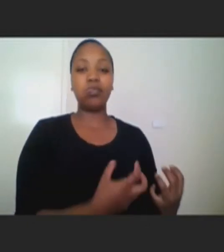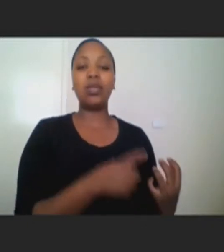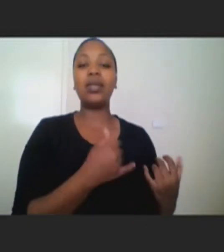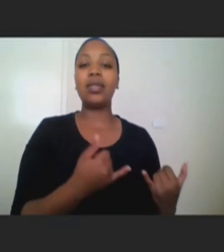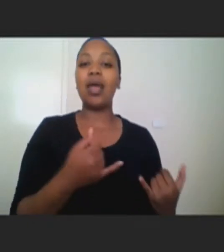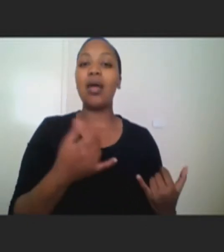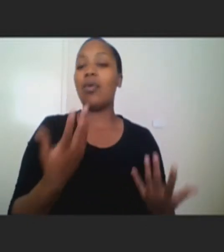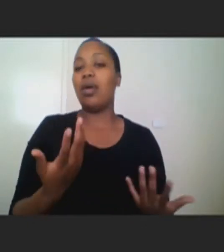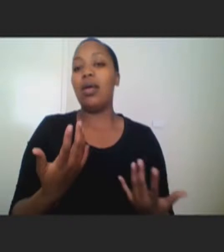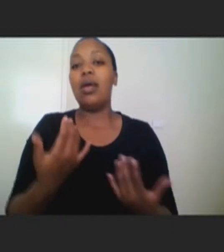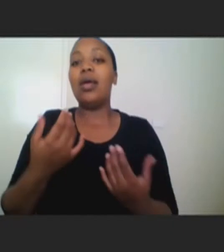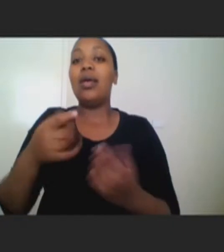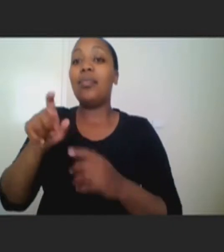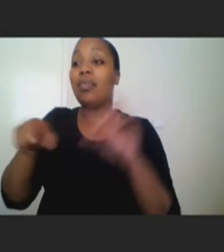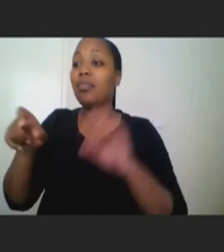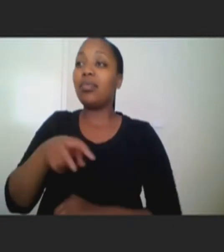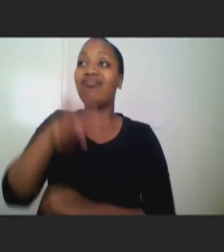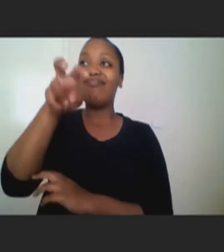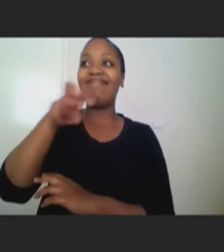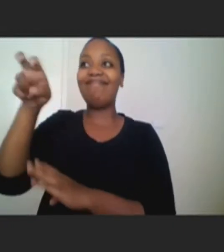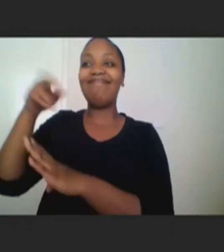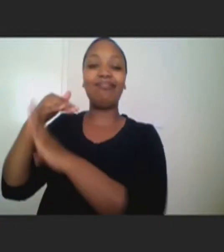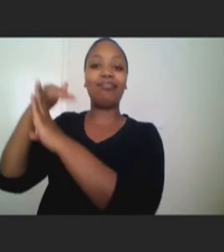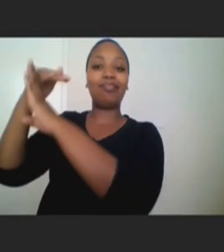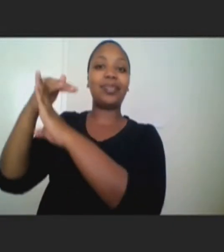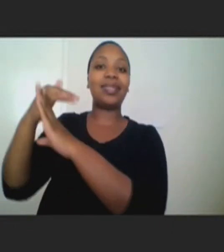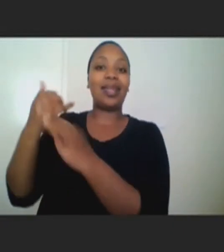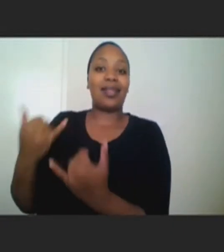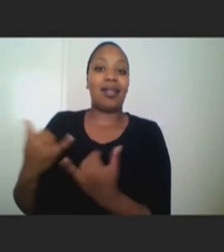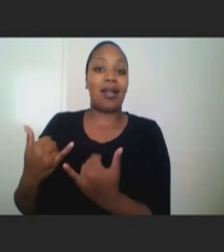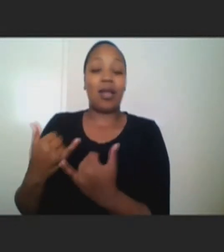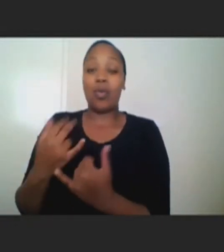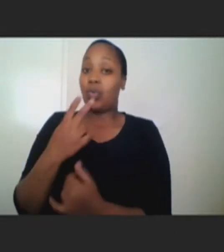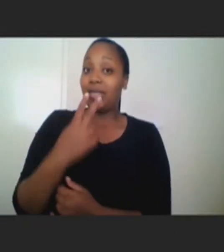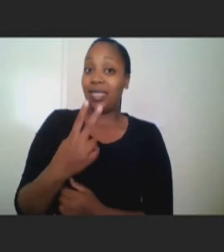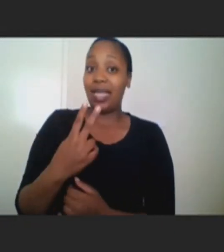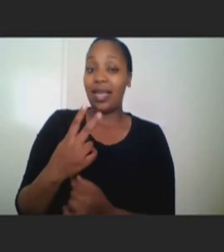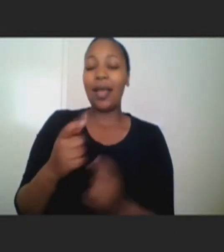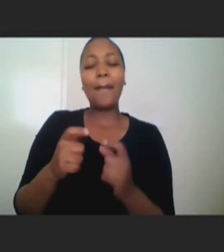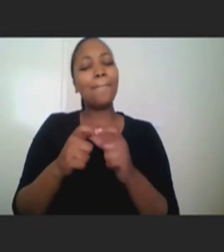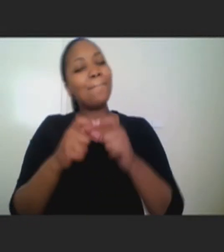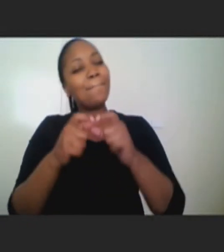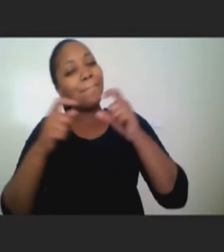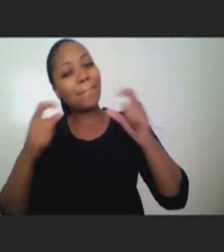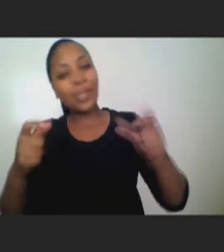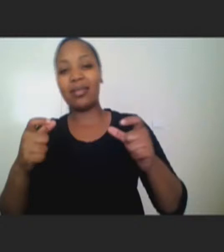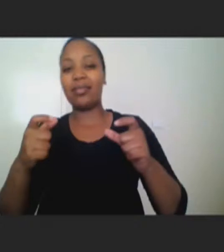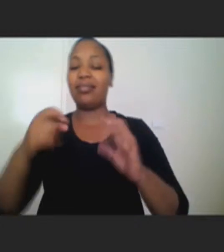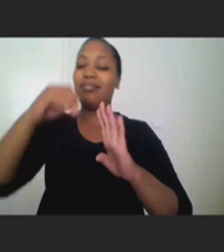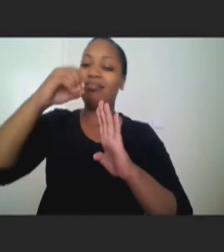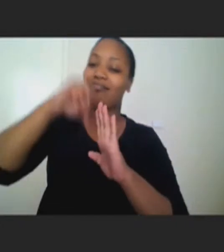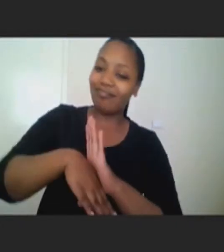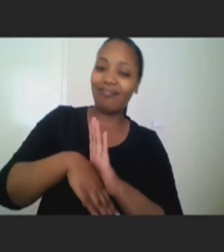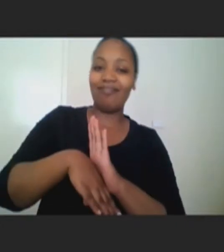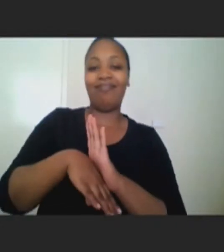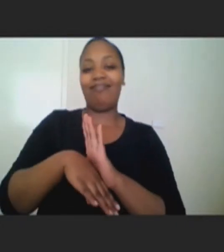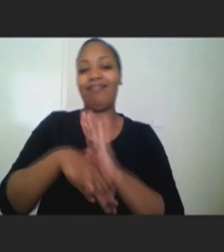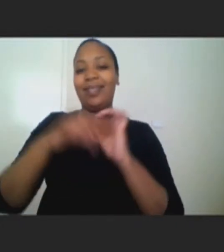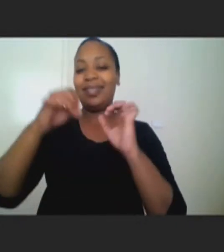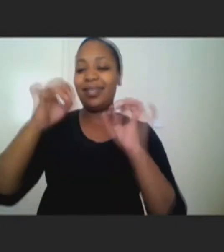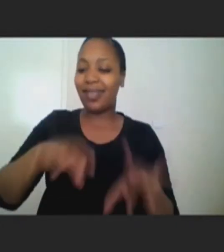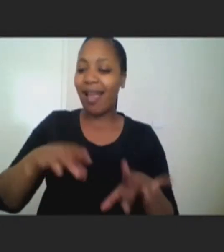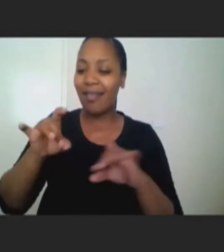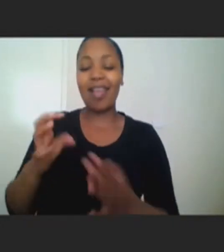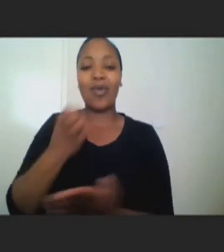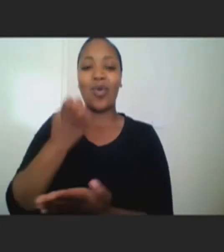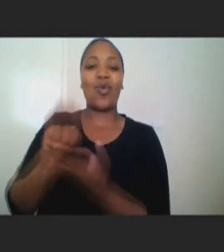us, because they are actually dealing with bringing a big dent on the economy of the country and on just cordiality